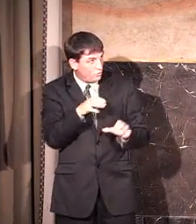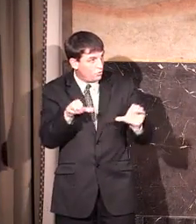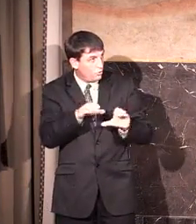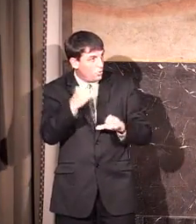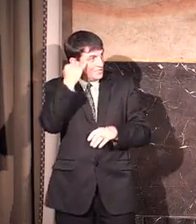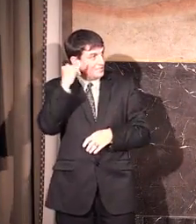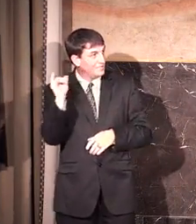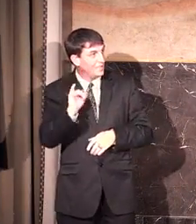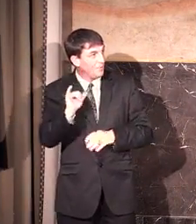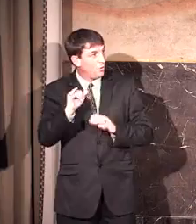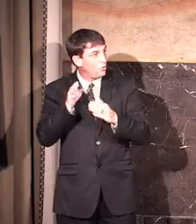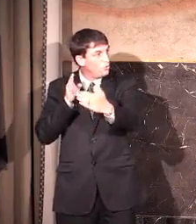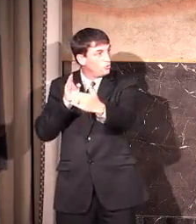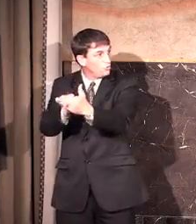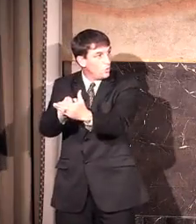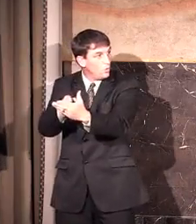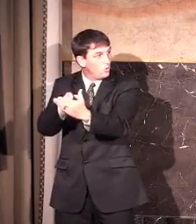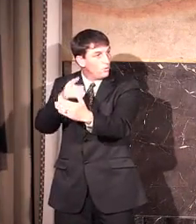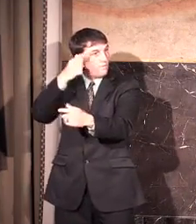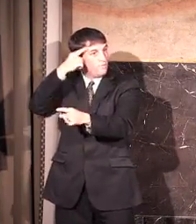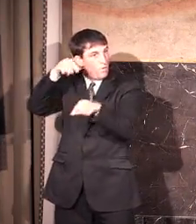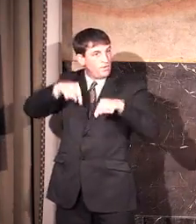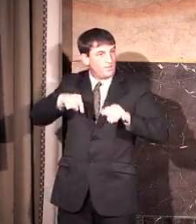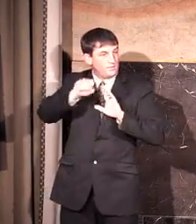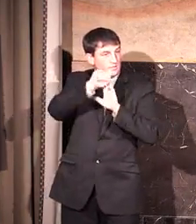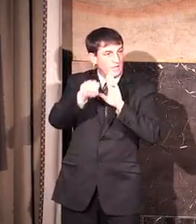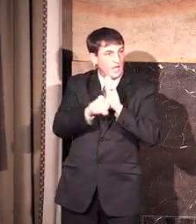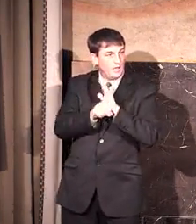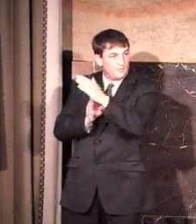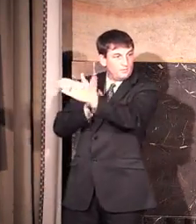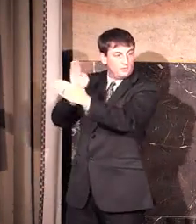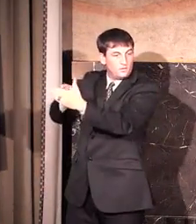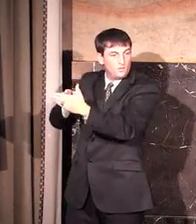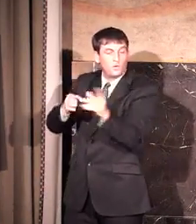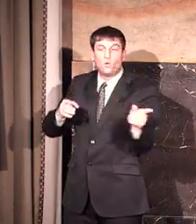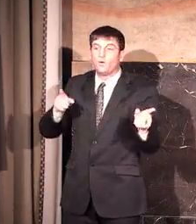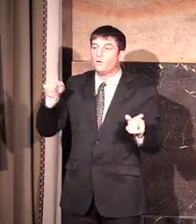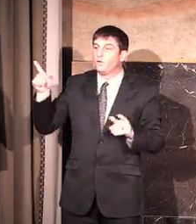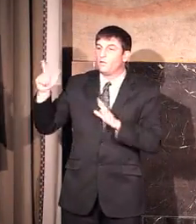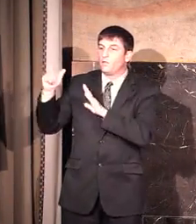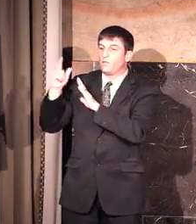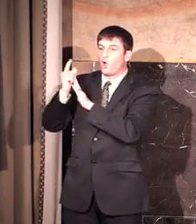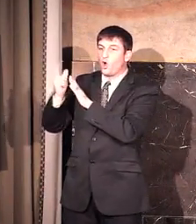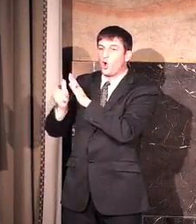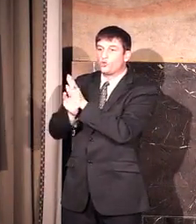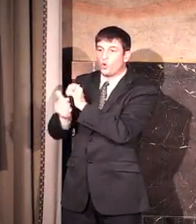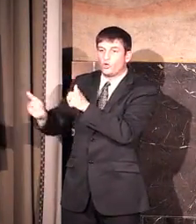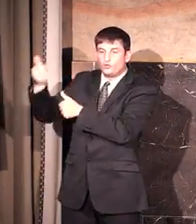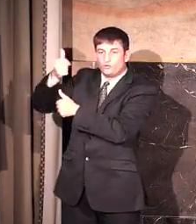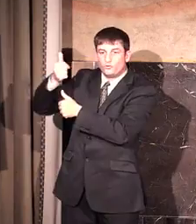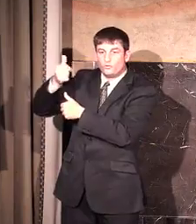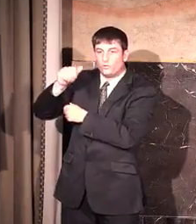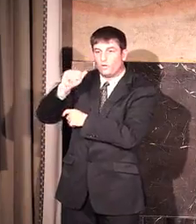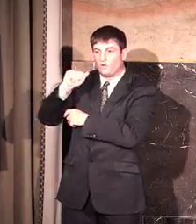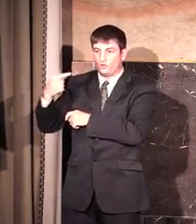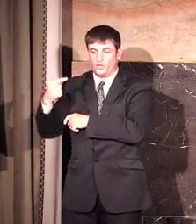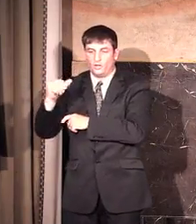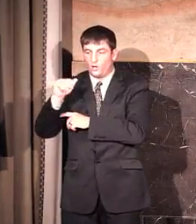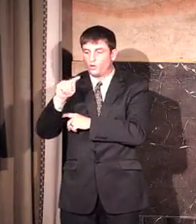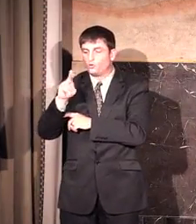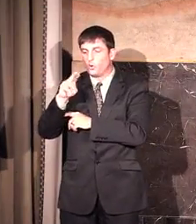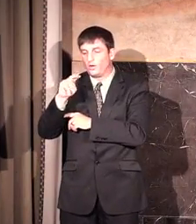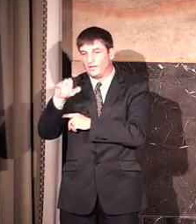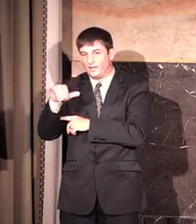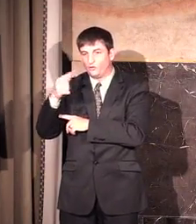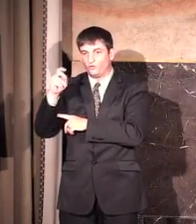lawsuit on behalf of the state? No, well, the Attorney General and I, I'm going to say 10 days ago,